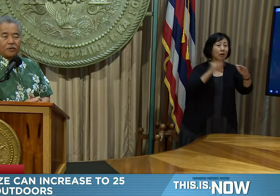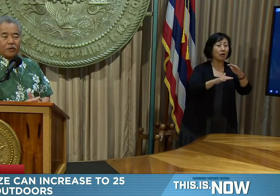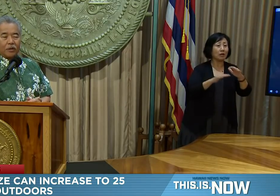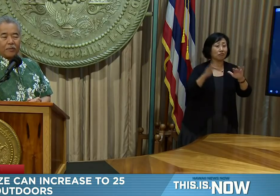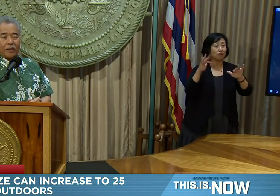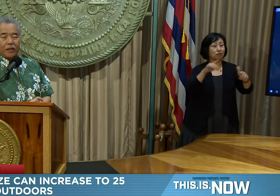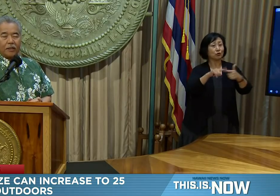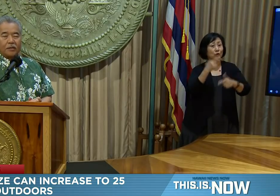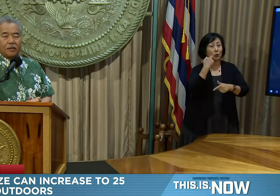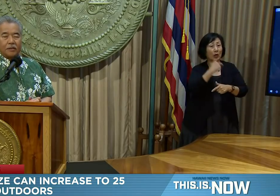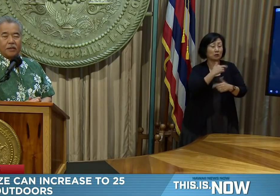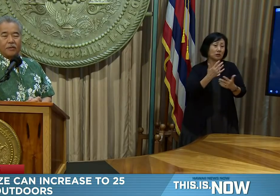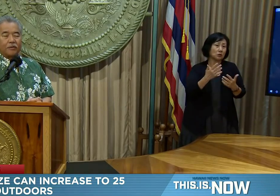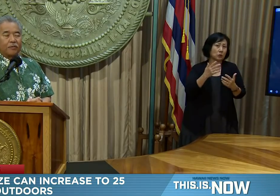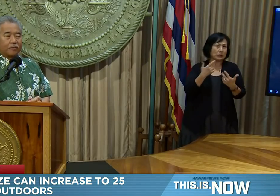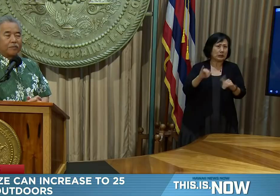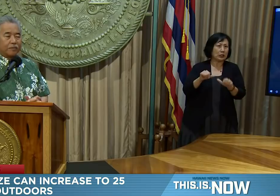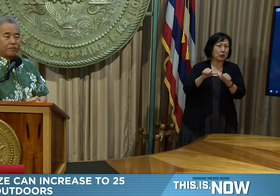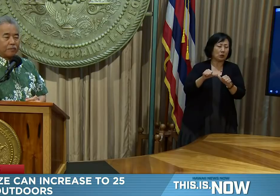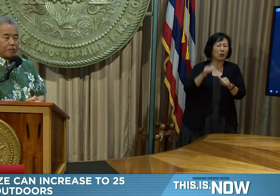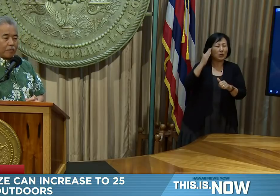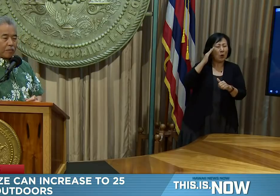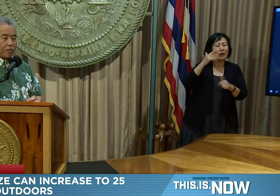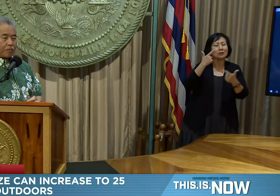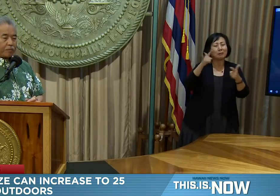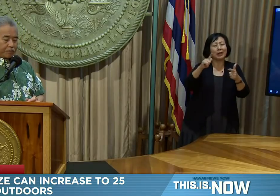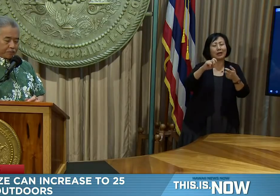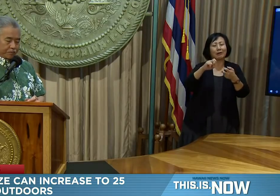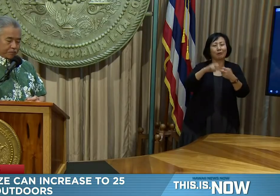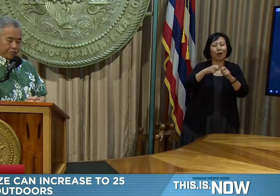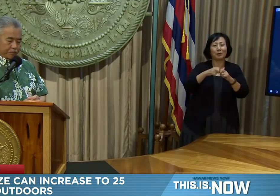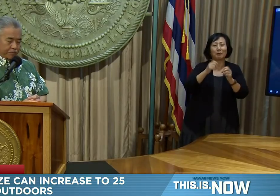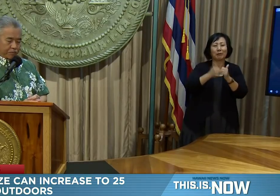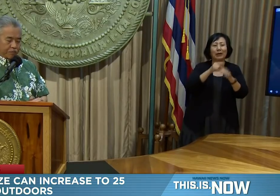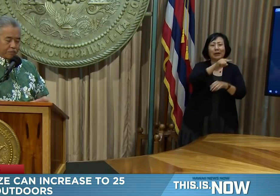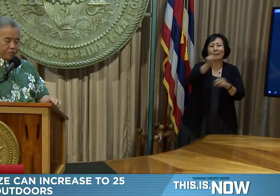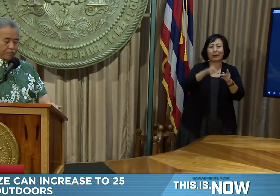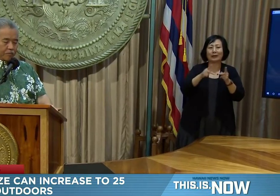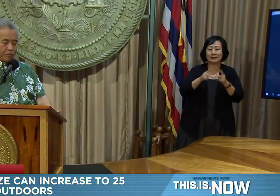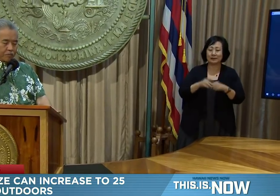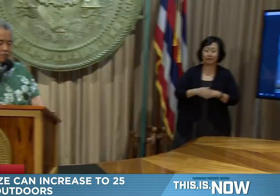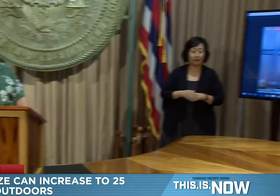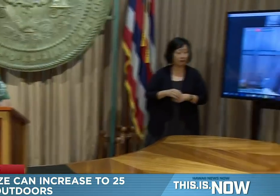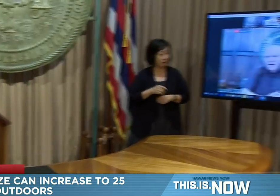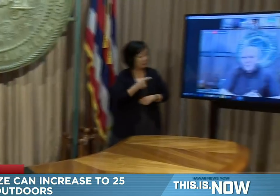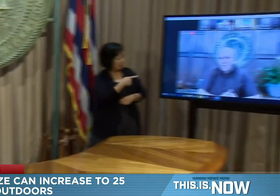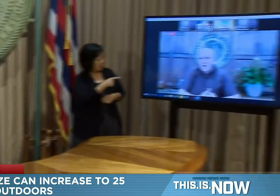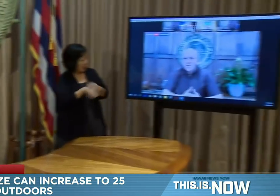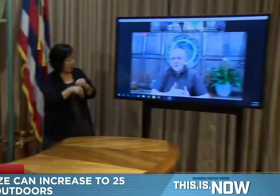big concern in many instances. Mayor Blangiardi, did you have anything to add? Well, not